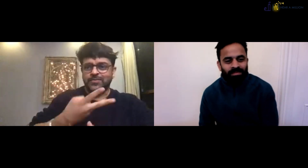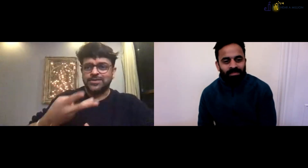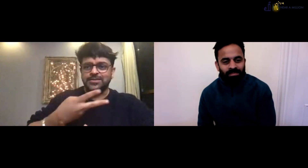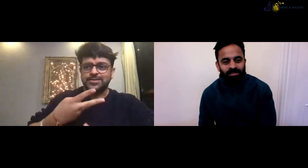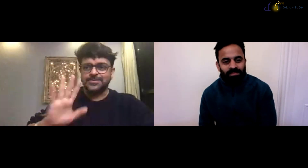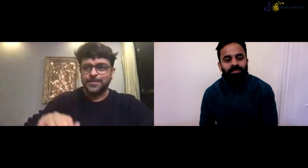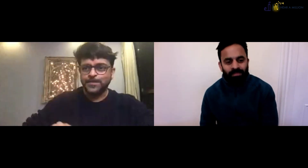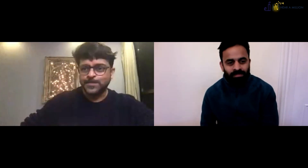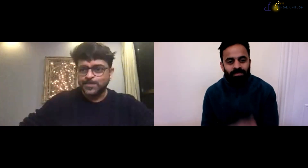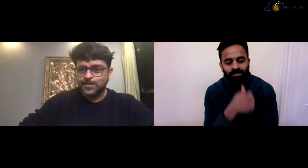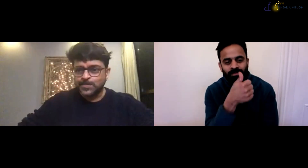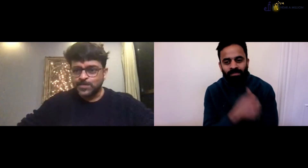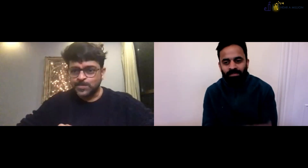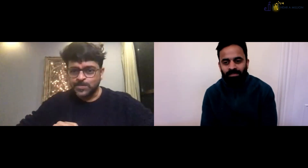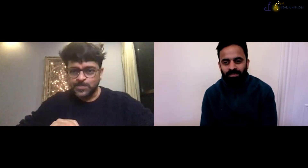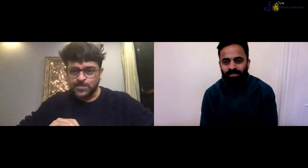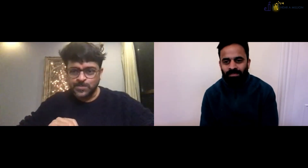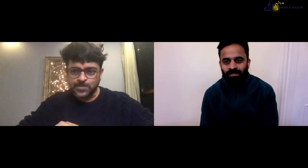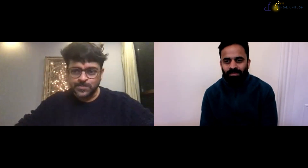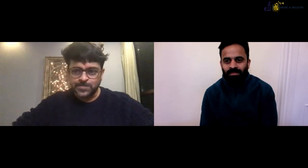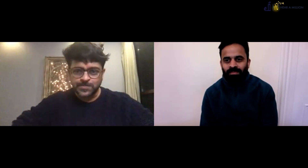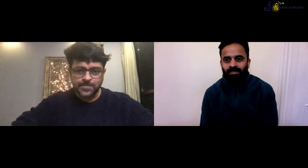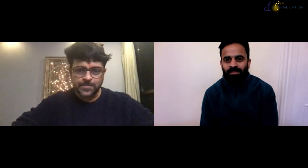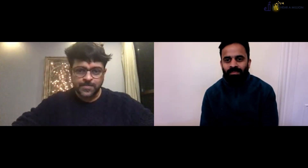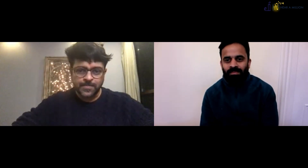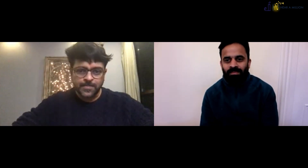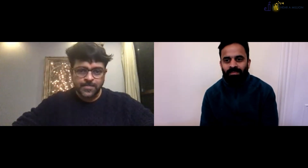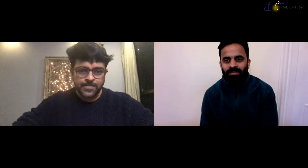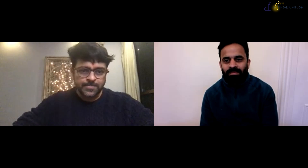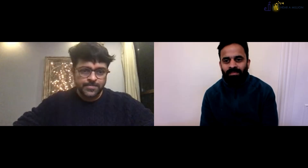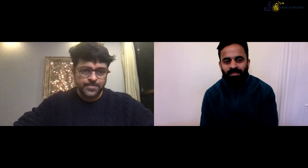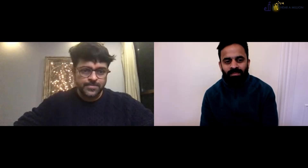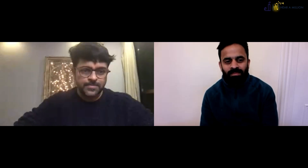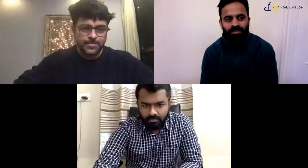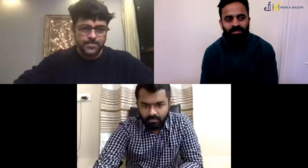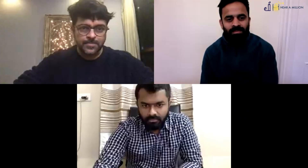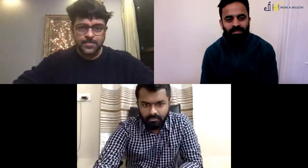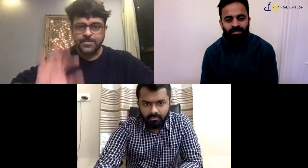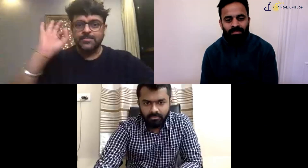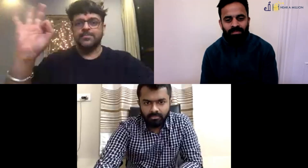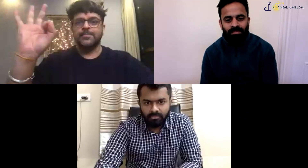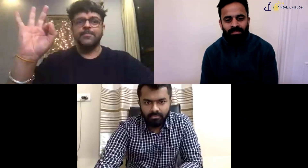We'll just wait for Manan to join in. Then the three of us will begin the conversation.